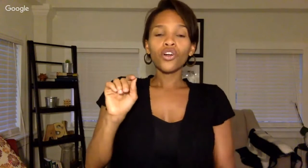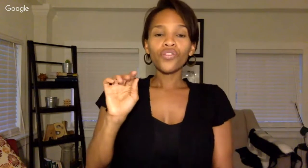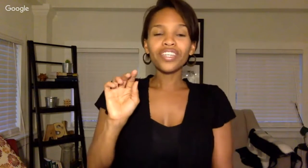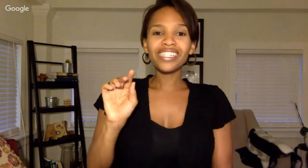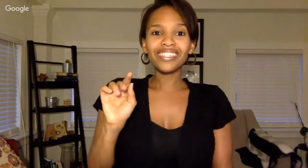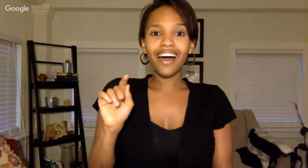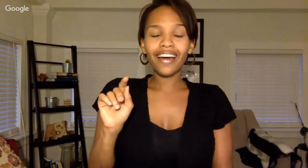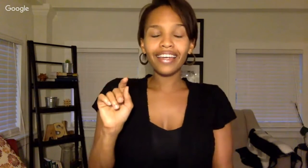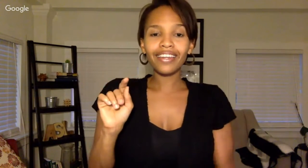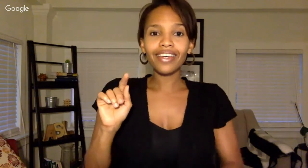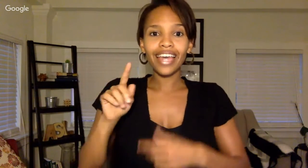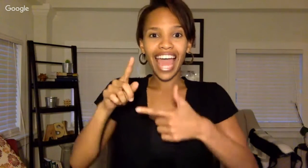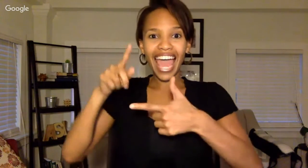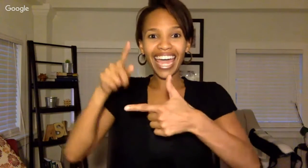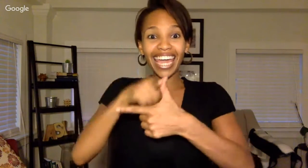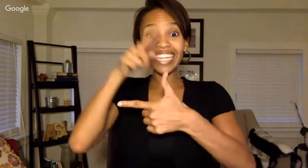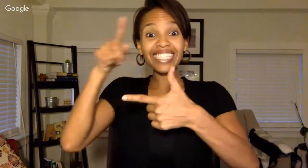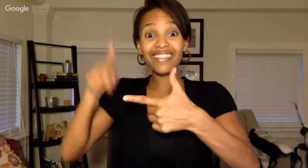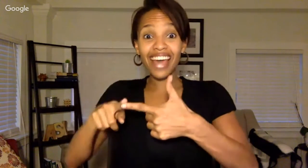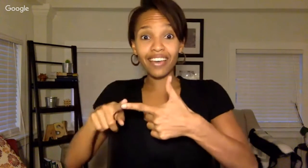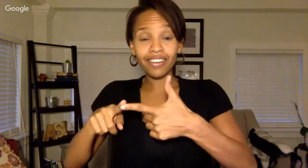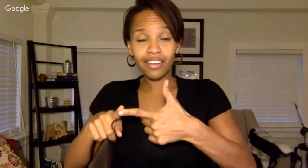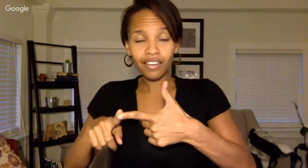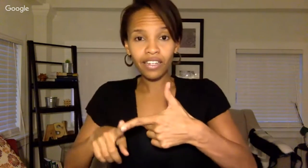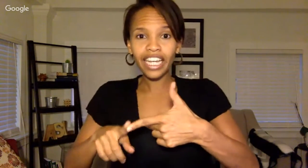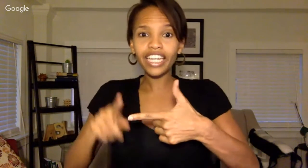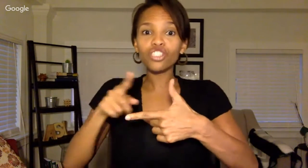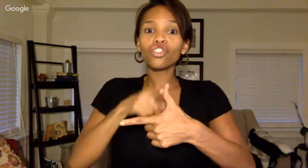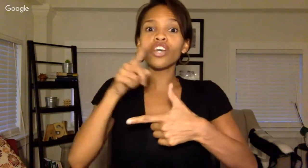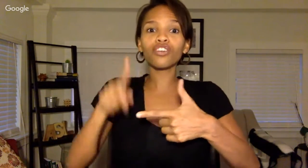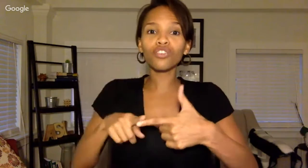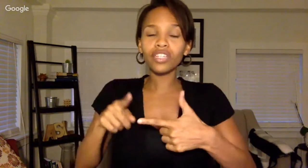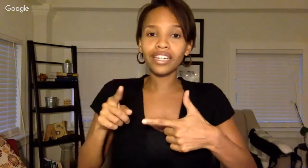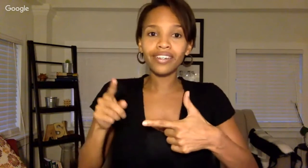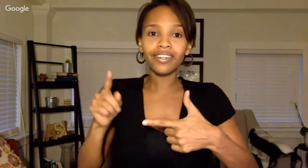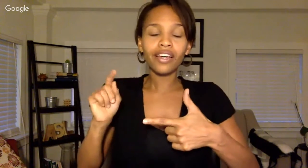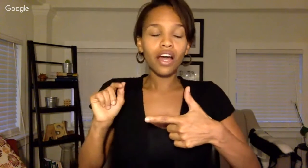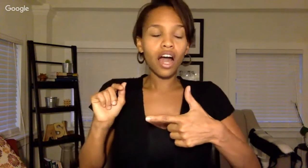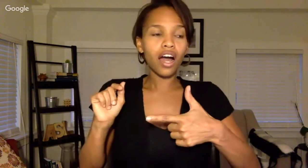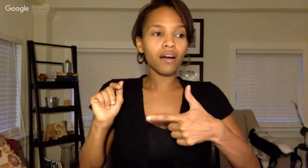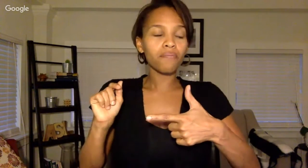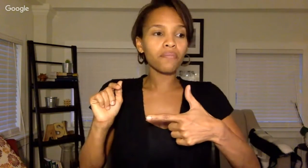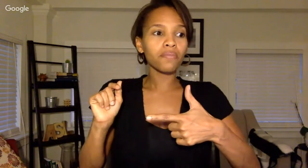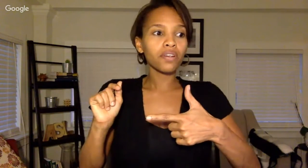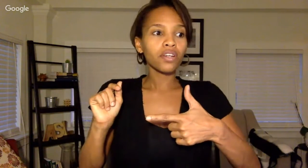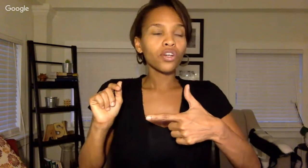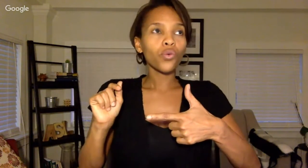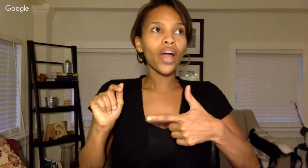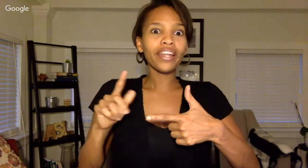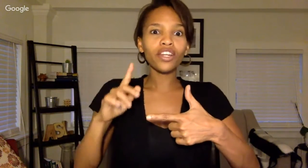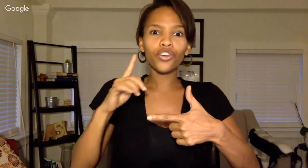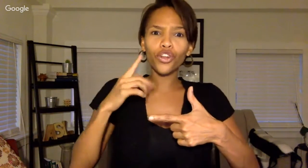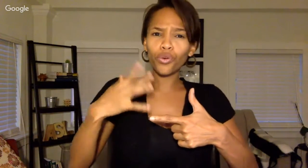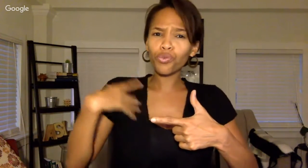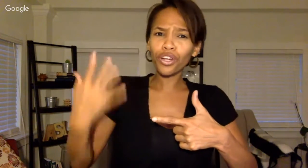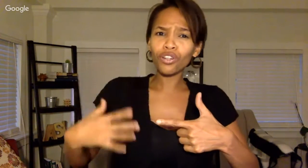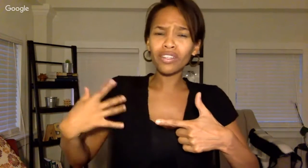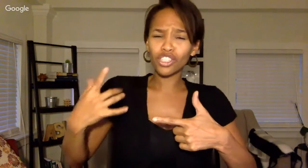the sign and then is generally when, with real